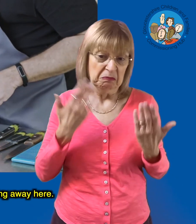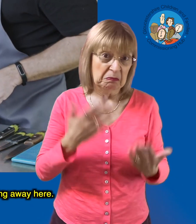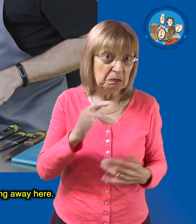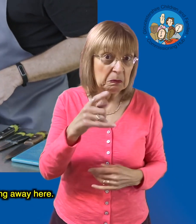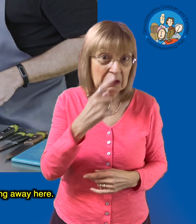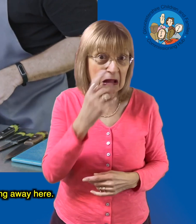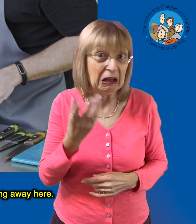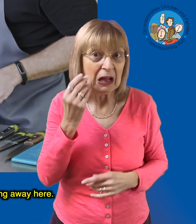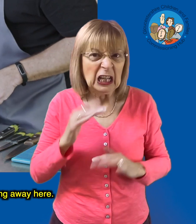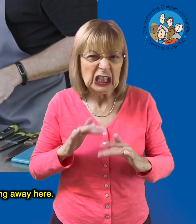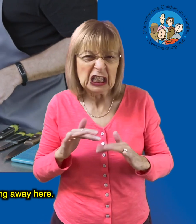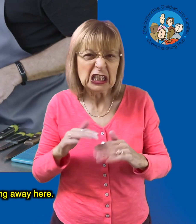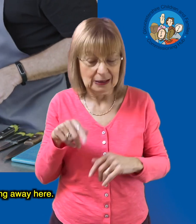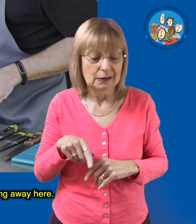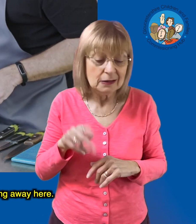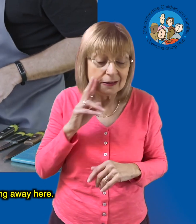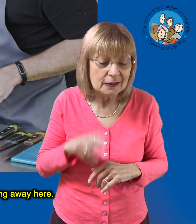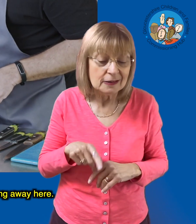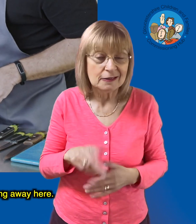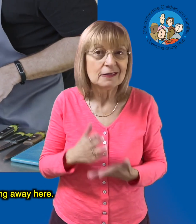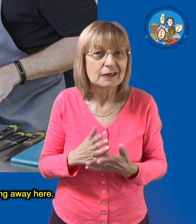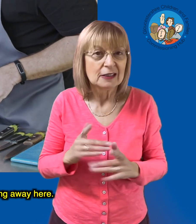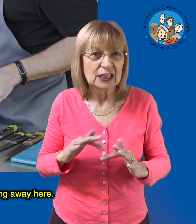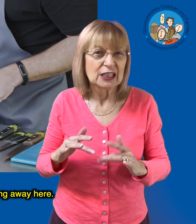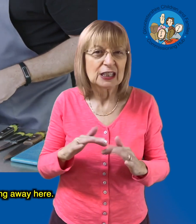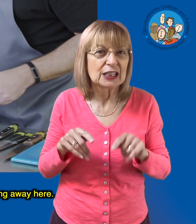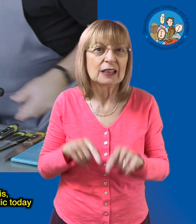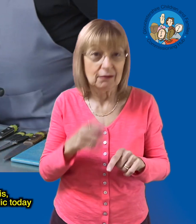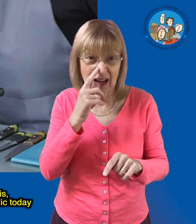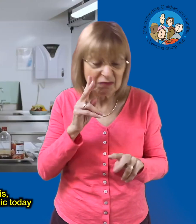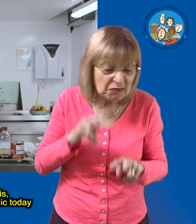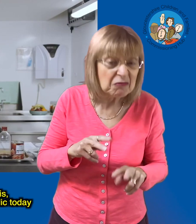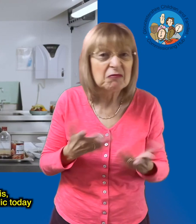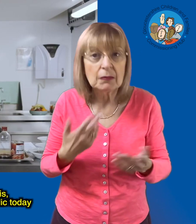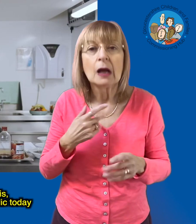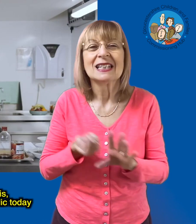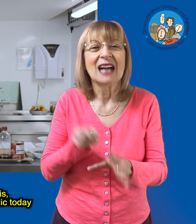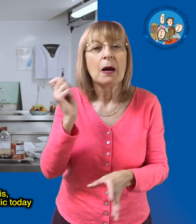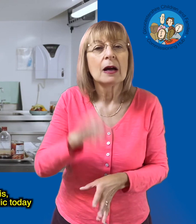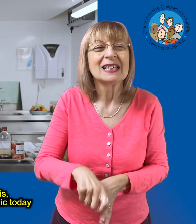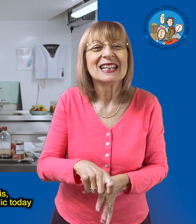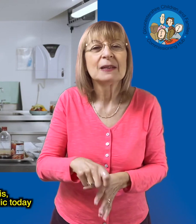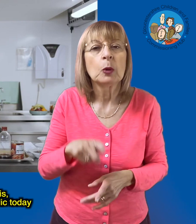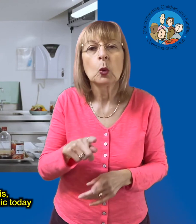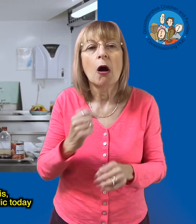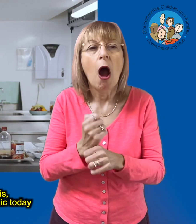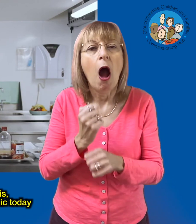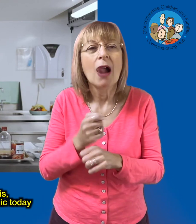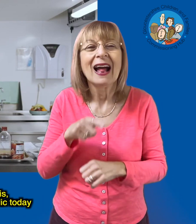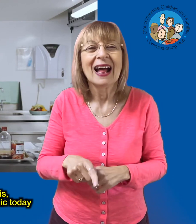I don't know if you can hear that sizzling, but it's sizzling away here. I'm going to add a teaspoon of garlic now to